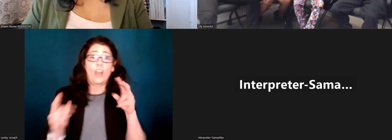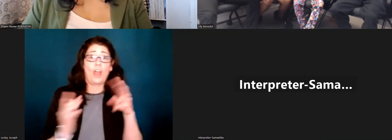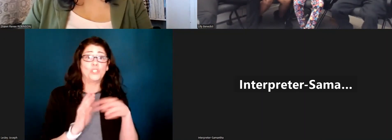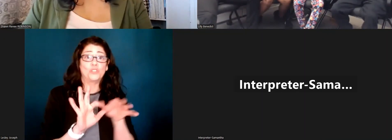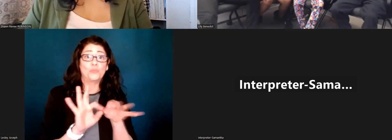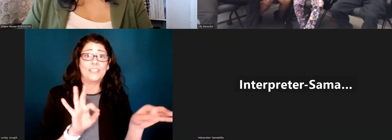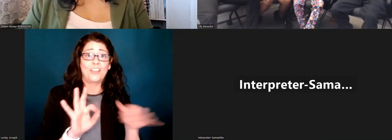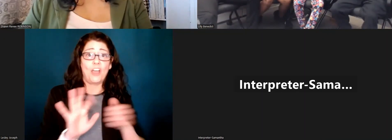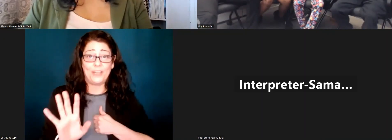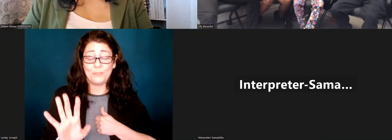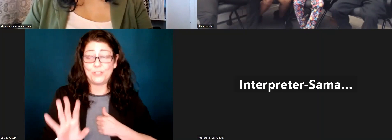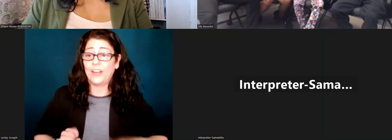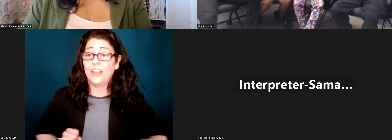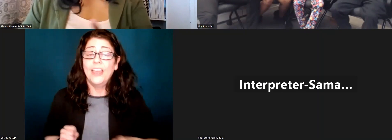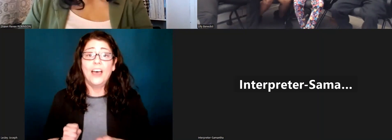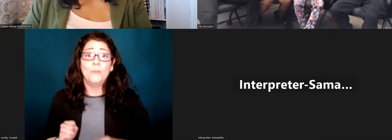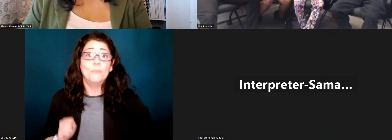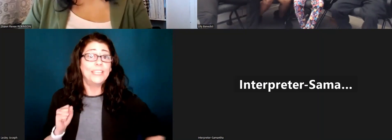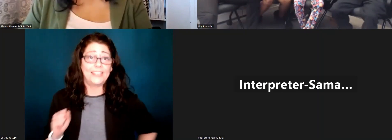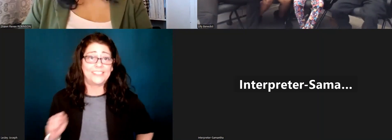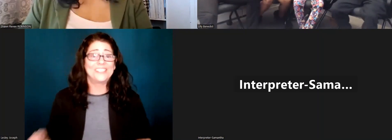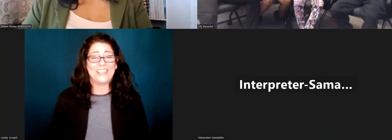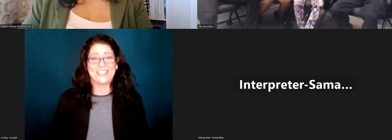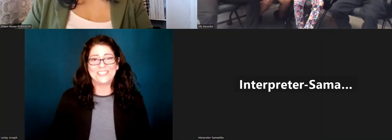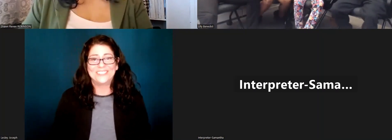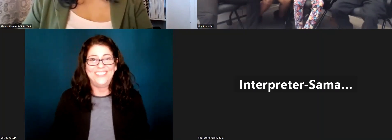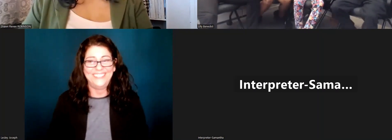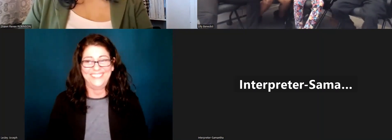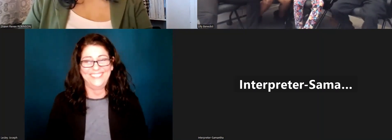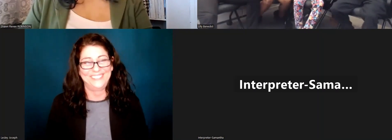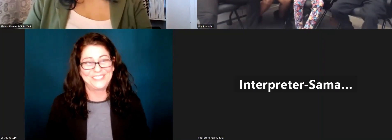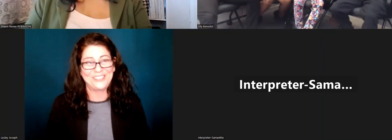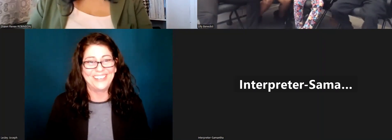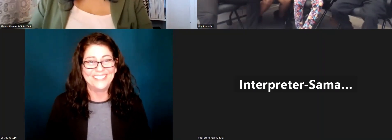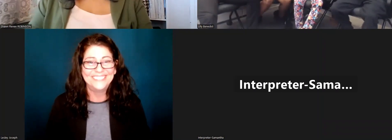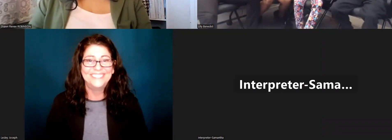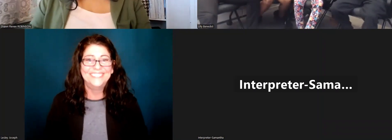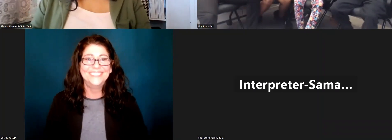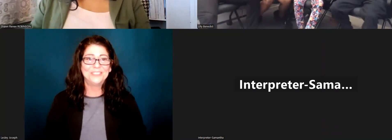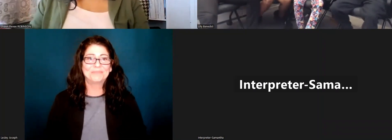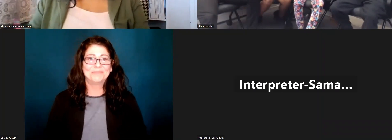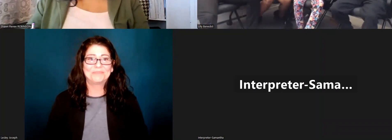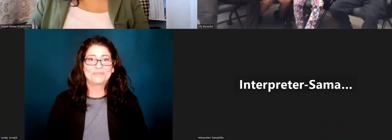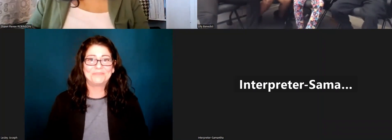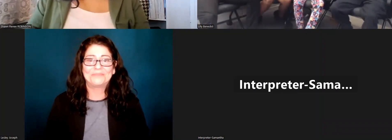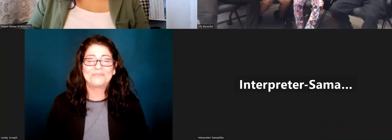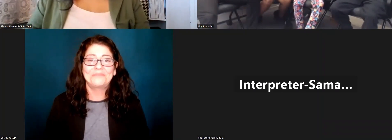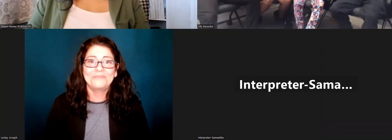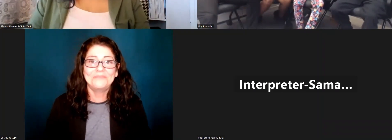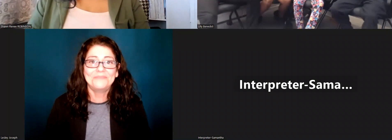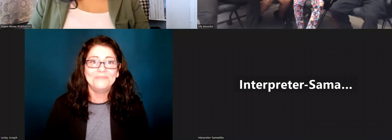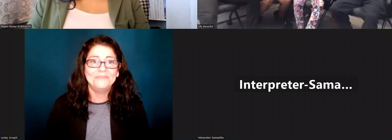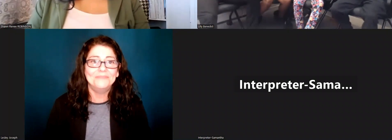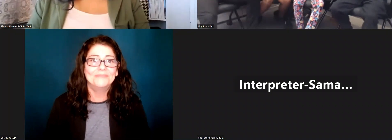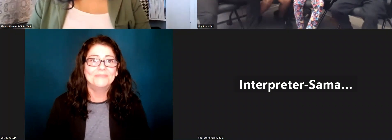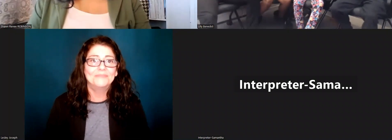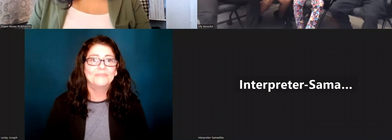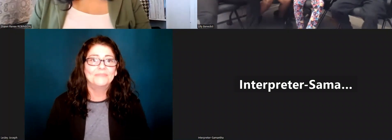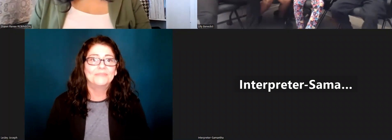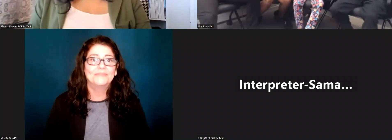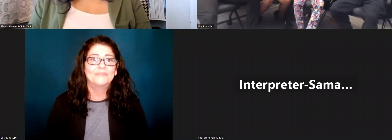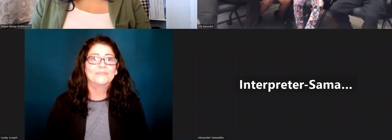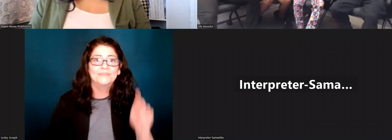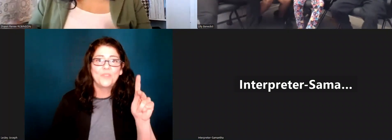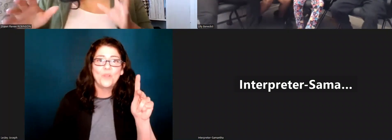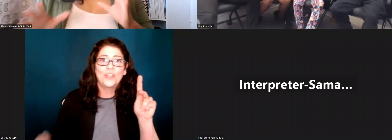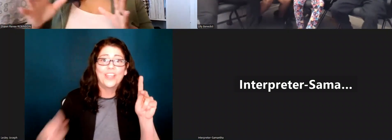oh, sorry, I was just reading the comment. I'm sorry. Yes, yes. Sorry. It's okay. Okay, great.